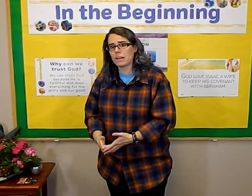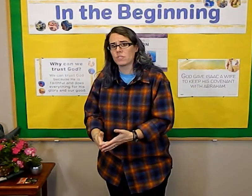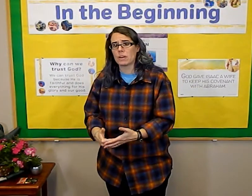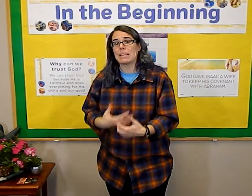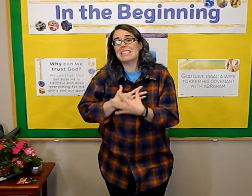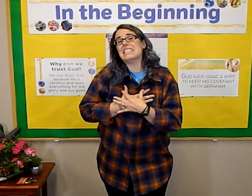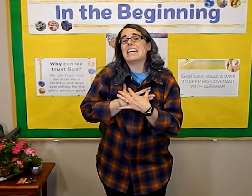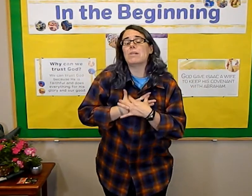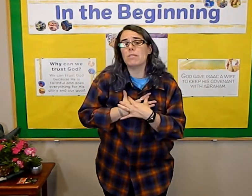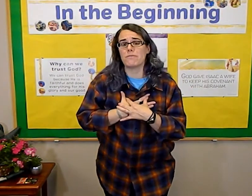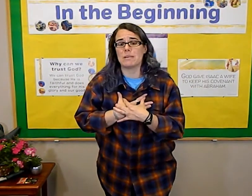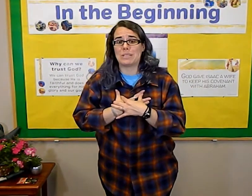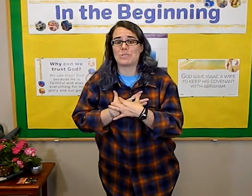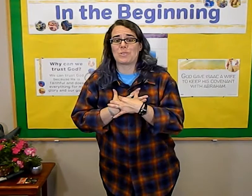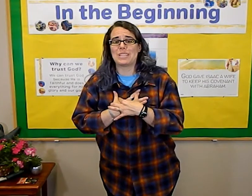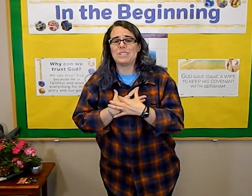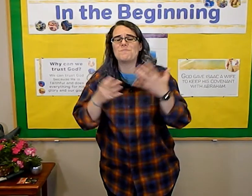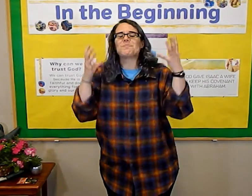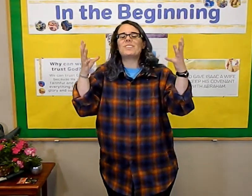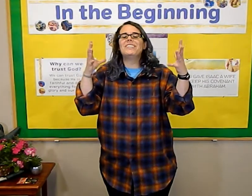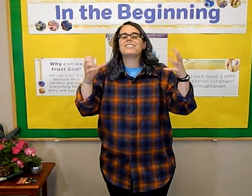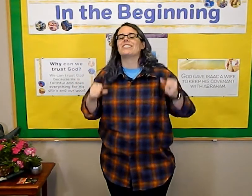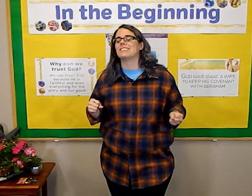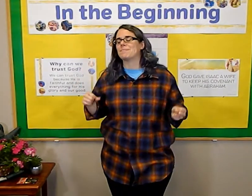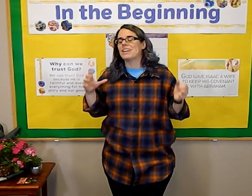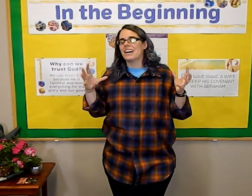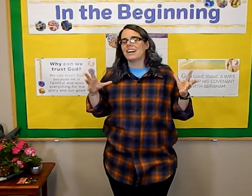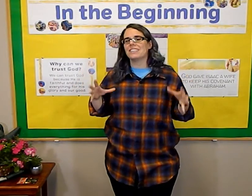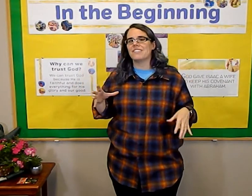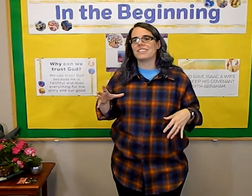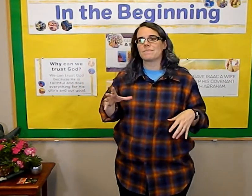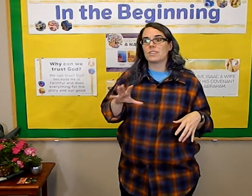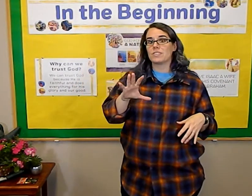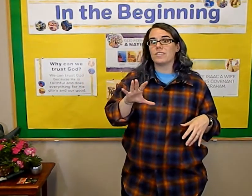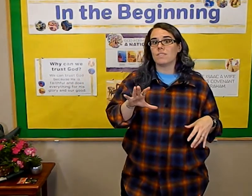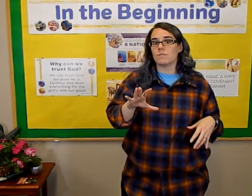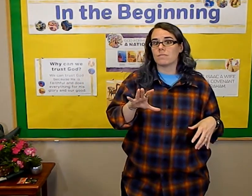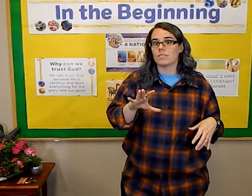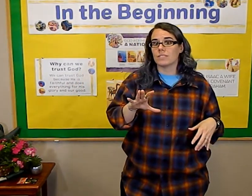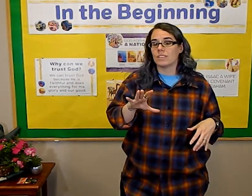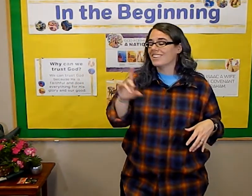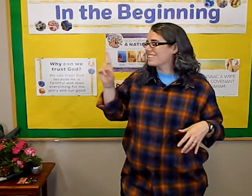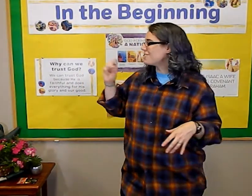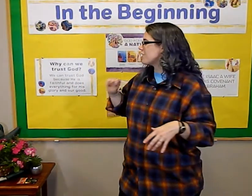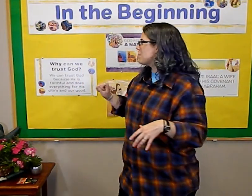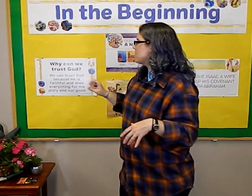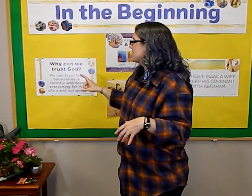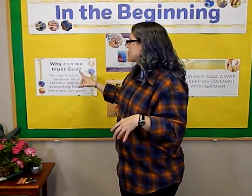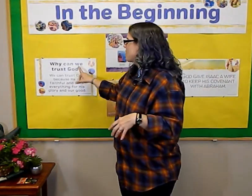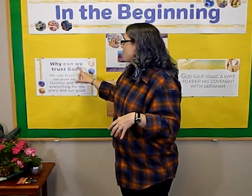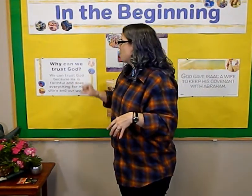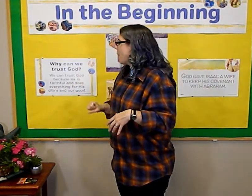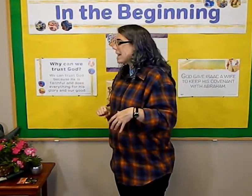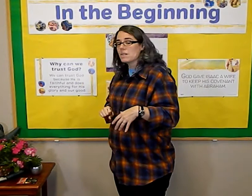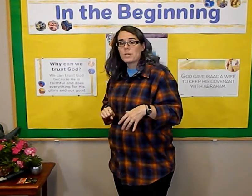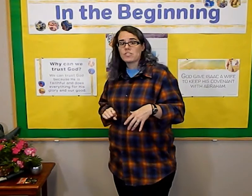family, this is our family story too. It's awesome. I love it. So, let's look at our big question. Why can we trust